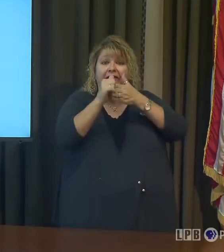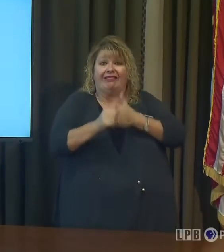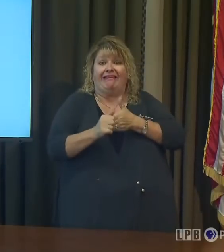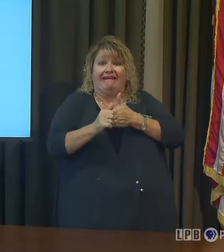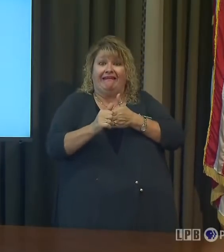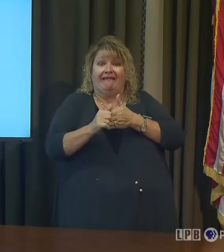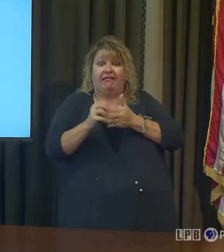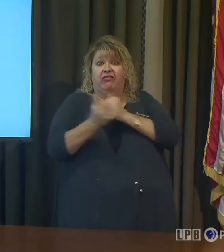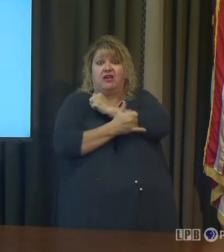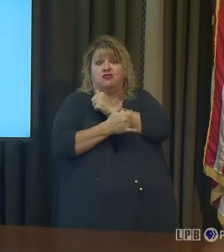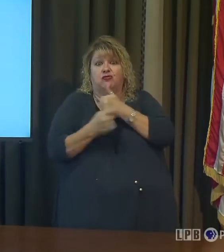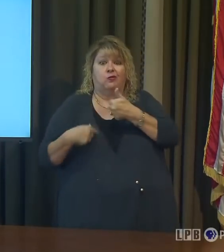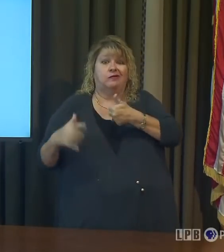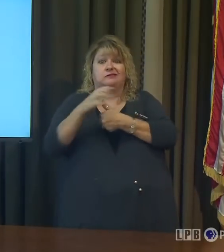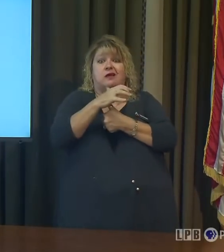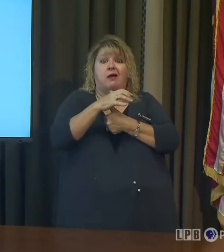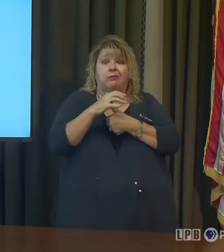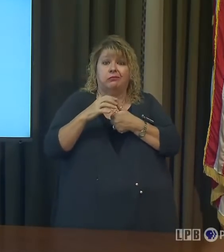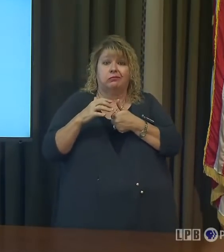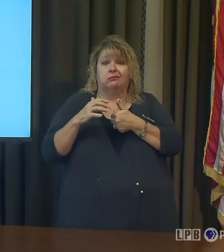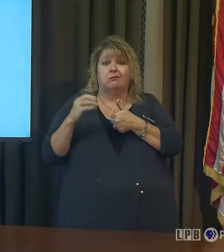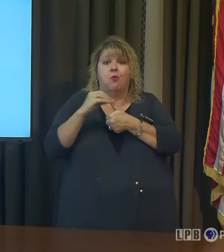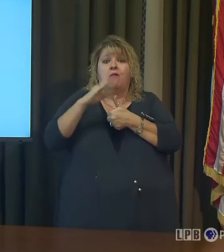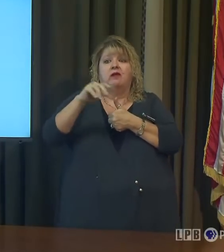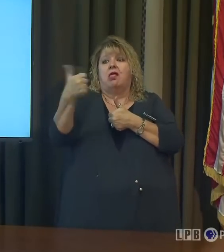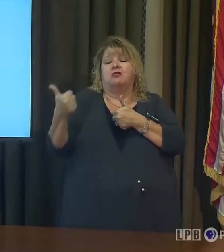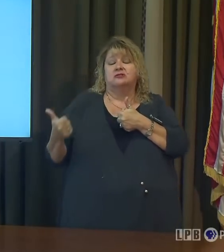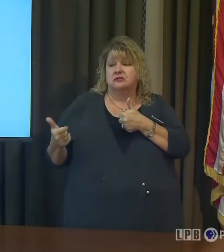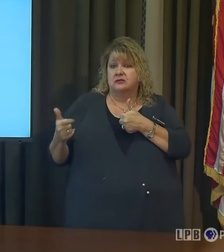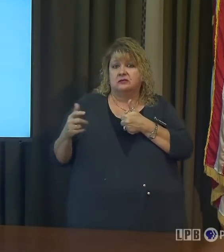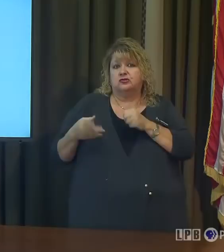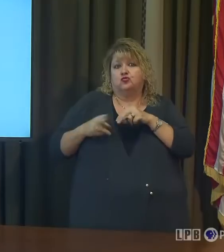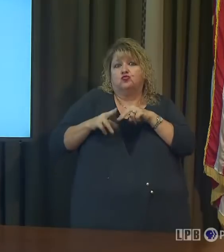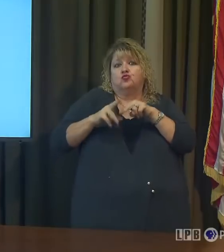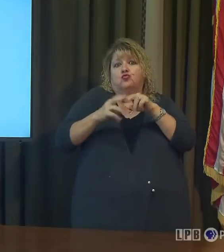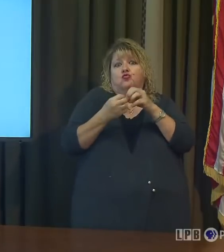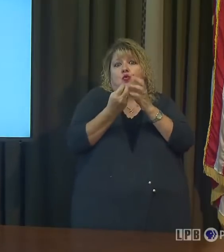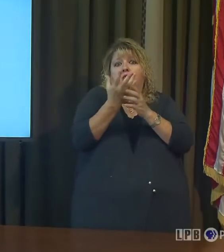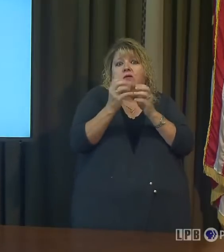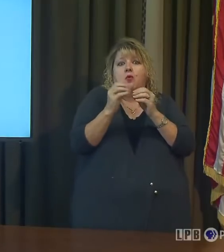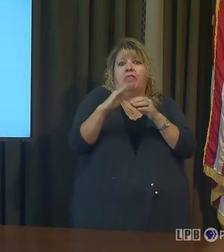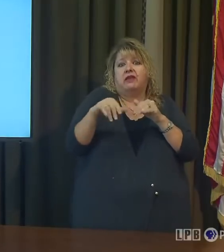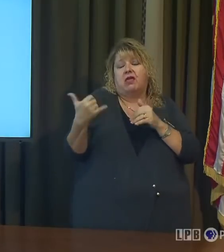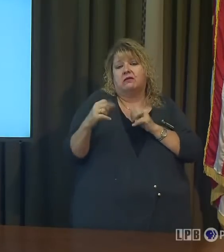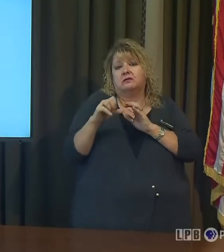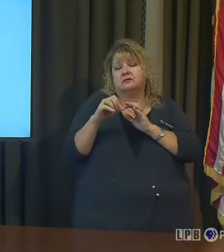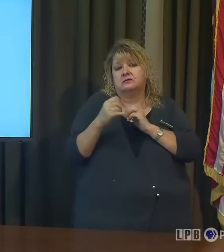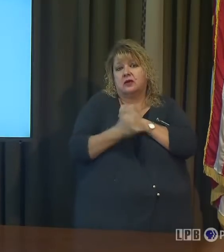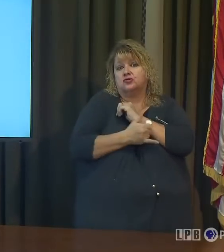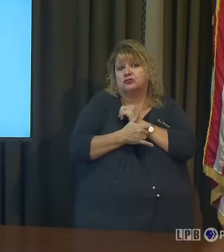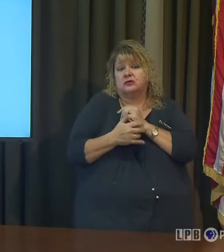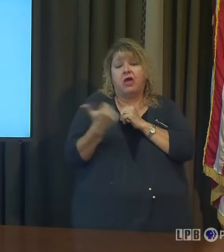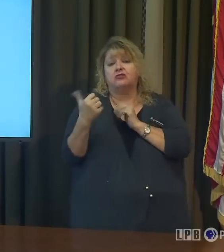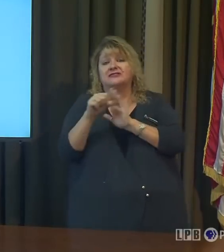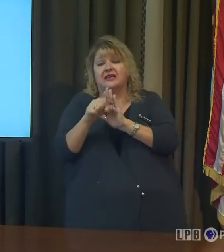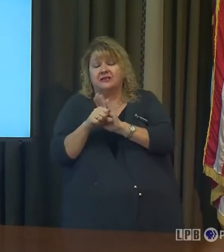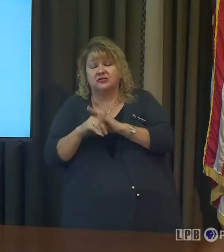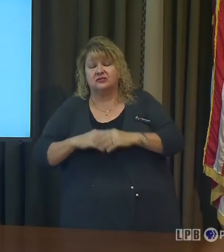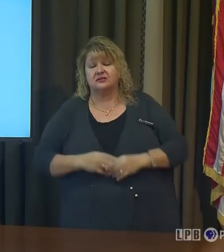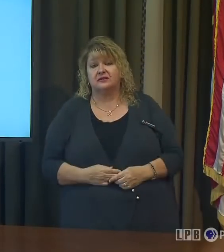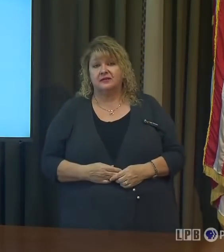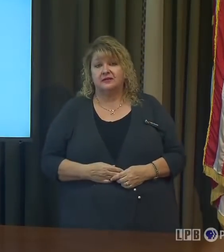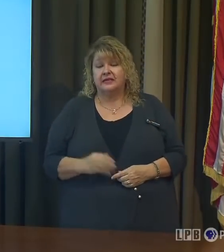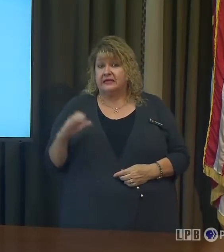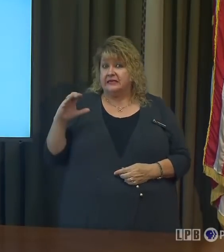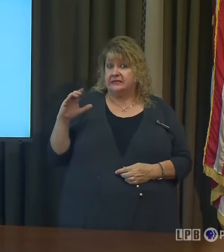much so that the CDC is looking to the data collected in Louisiana now to help inform any